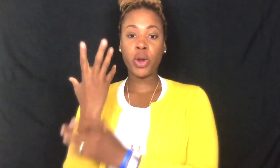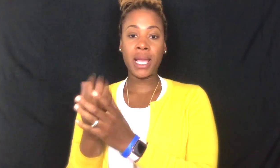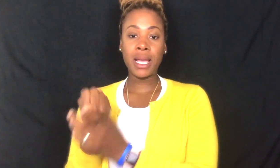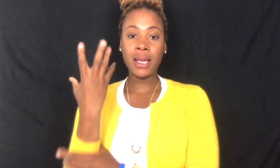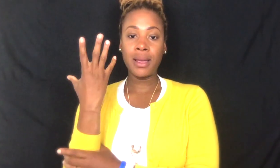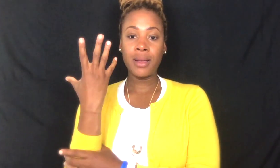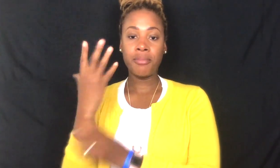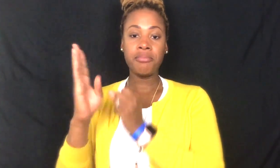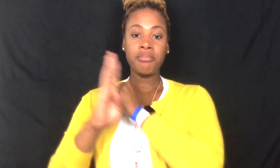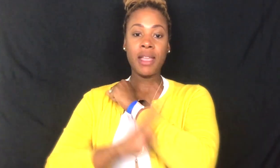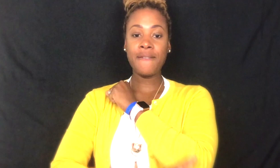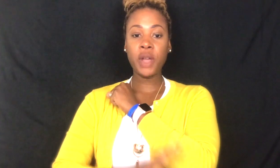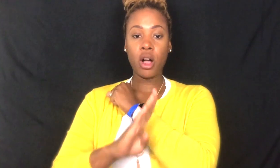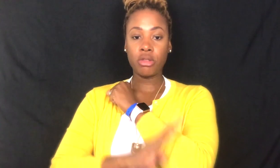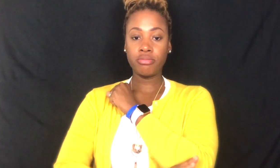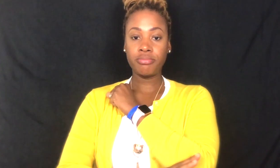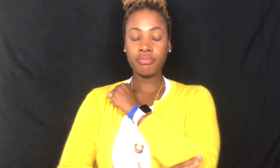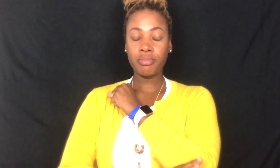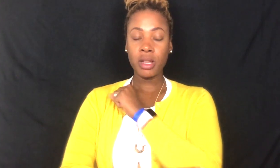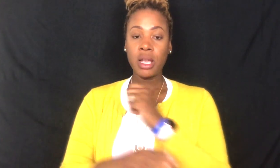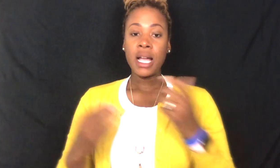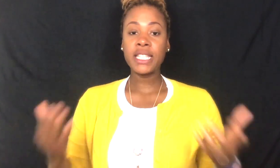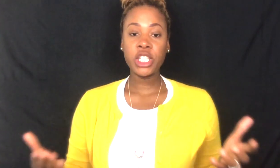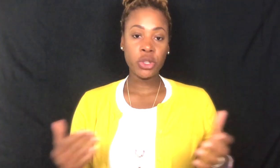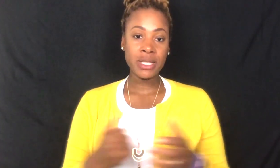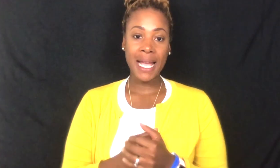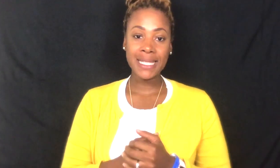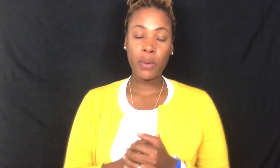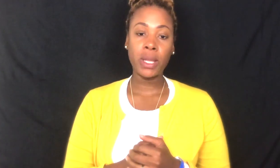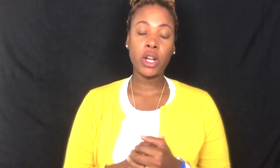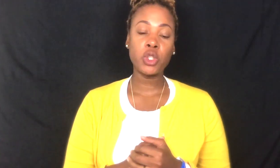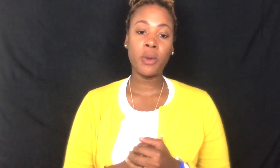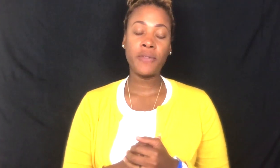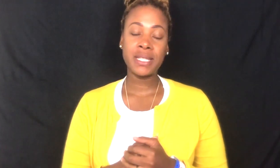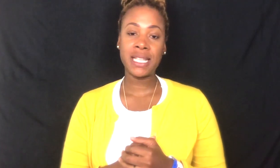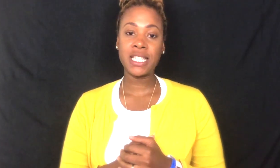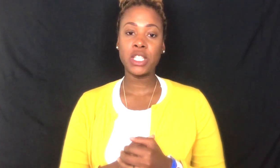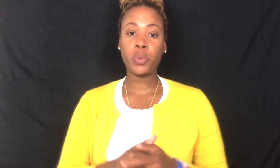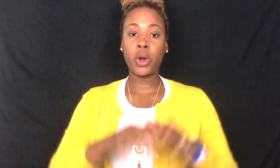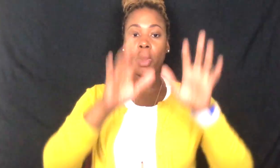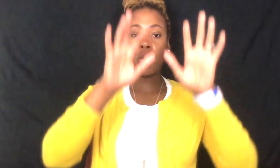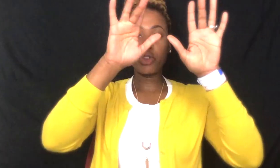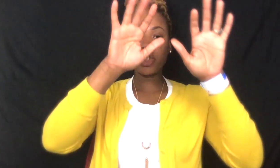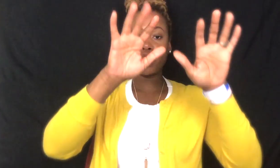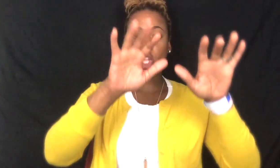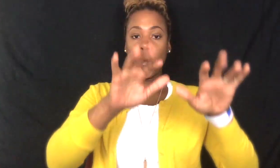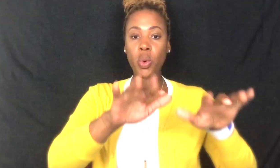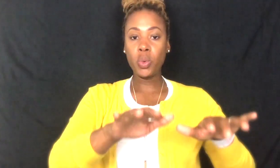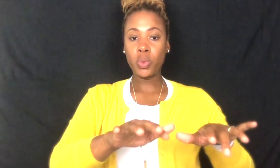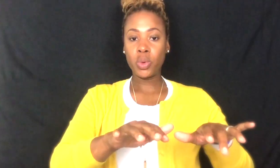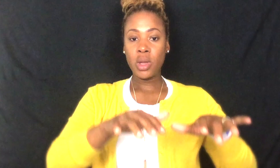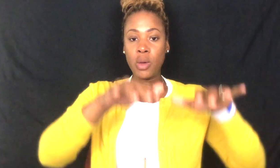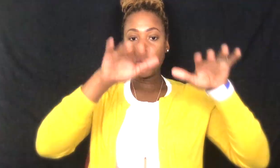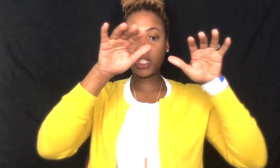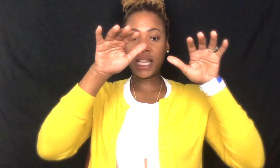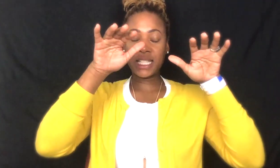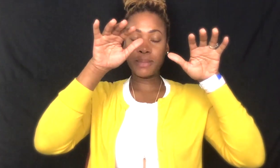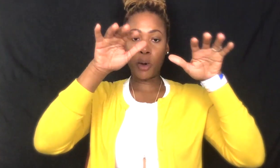spring, and fall. Additional signs that we learned with the seasons were snow, which takes both